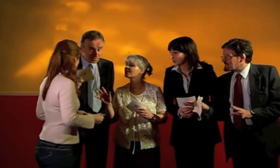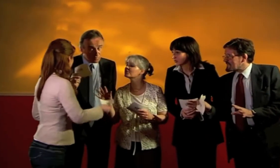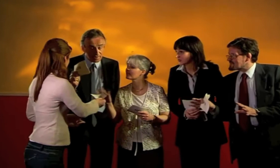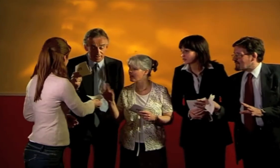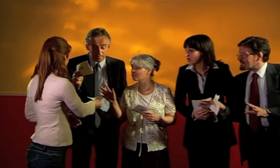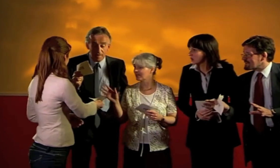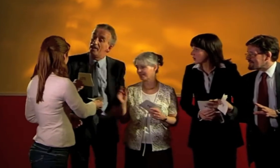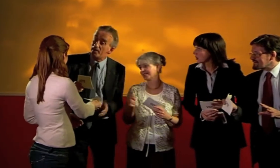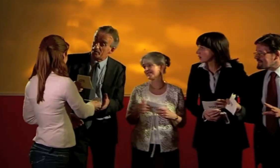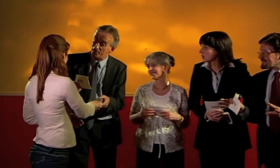everything sorted.